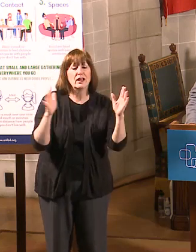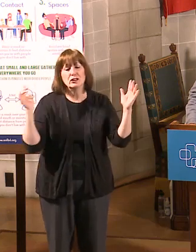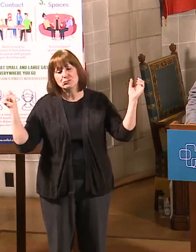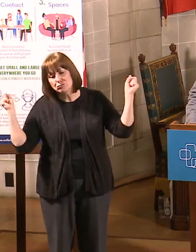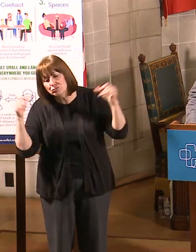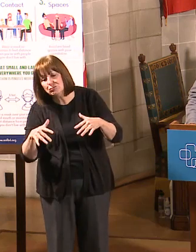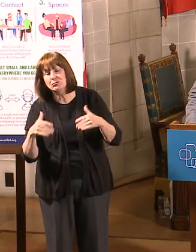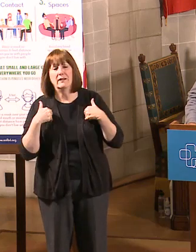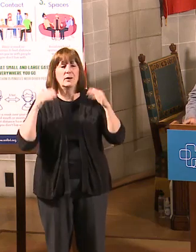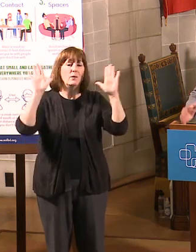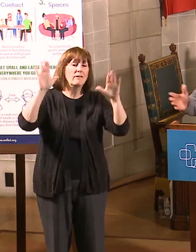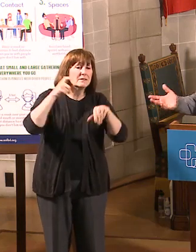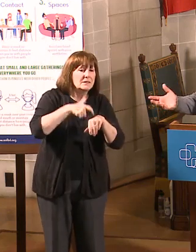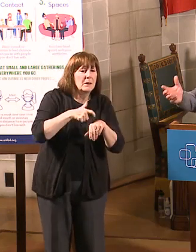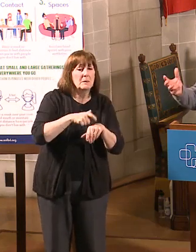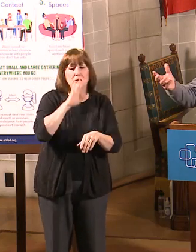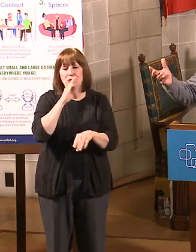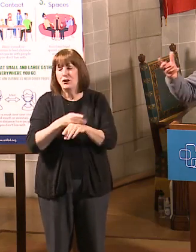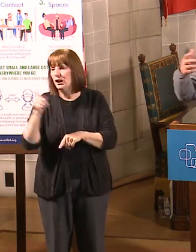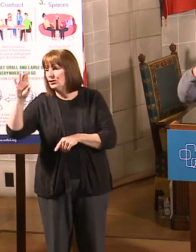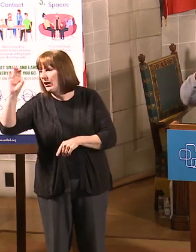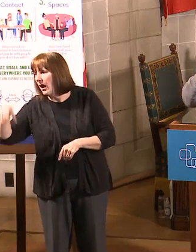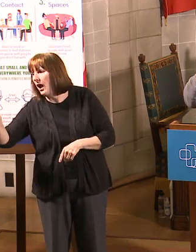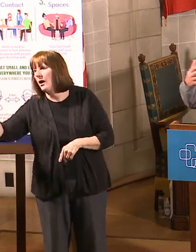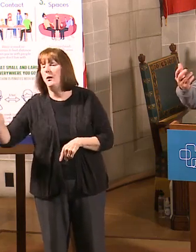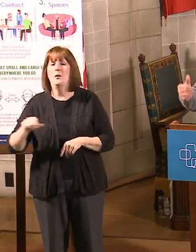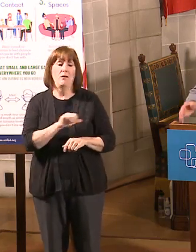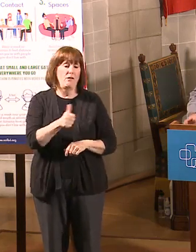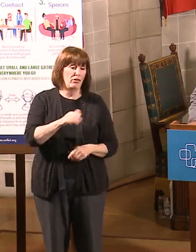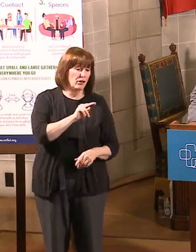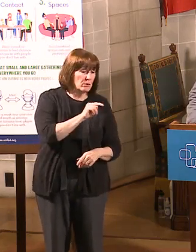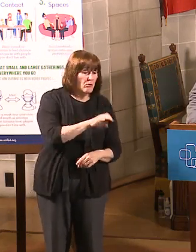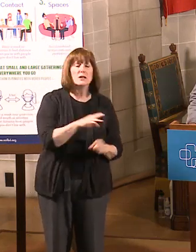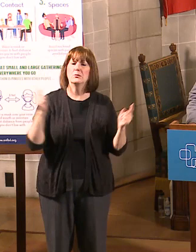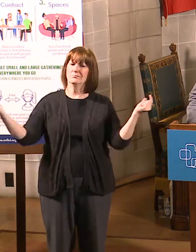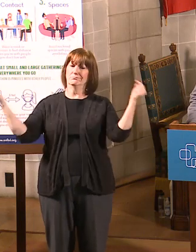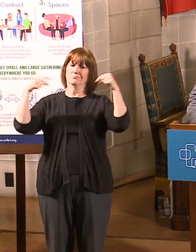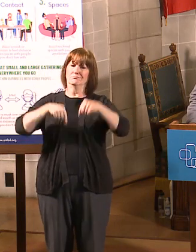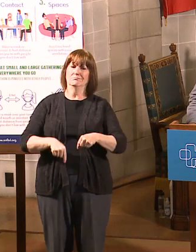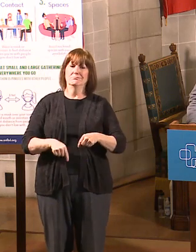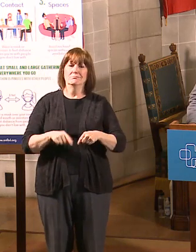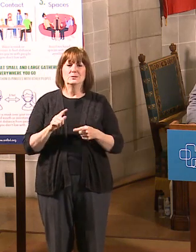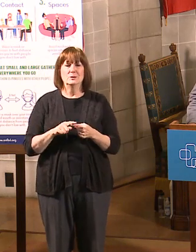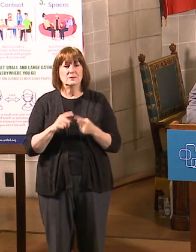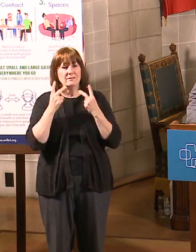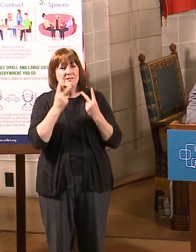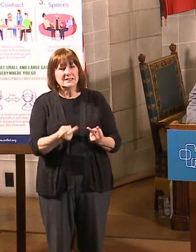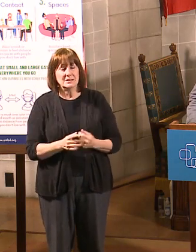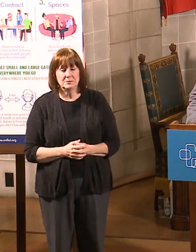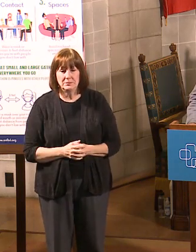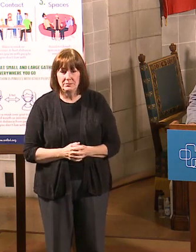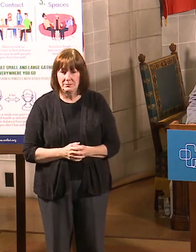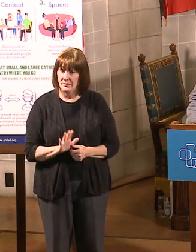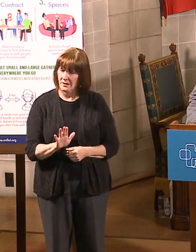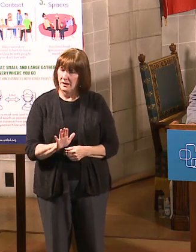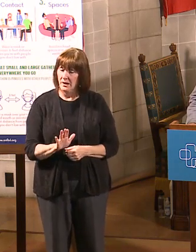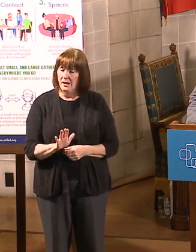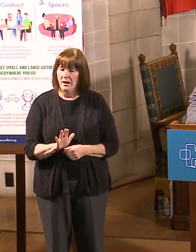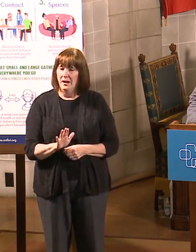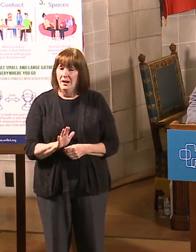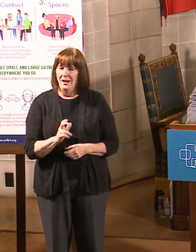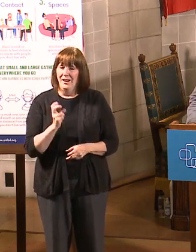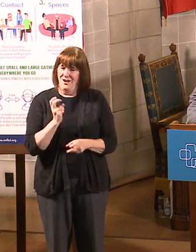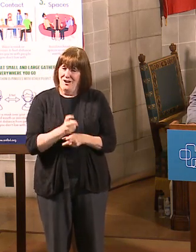time. We've got a daughter in Chicago, and the rest are in Nebraska, but they still come in from distances. And it's going to be tough